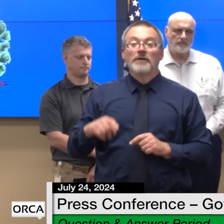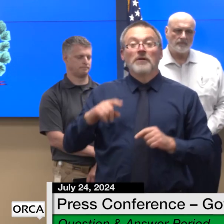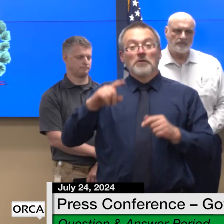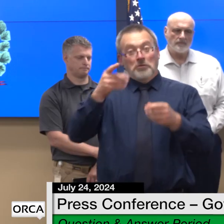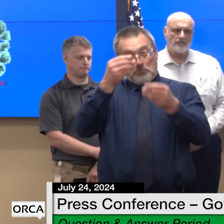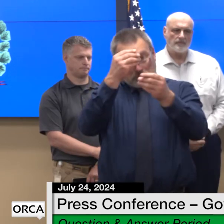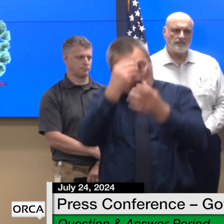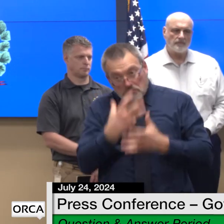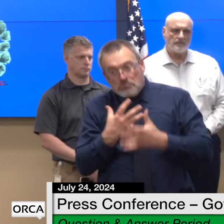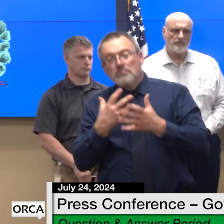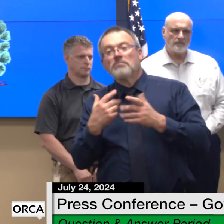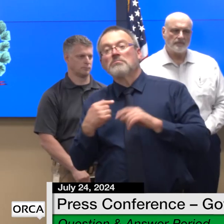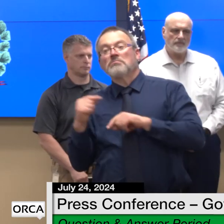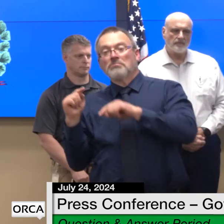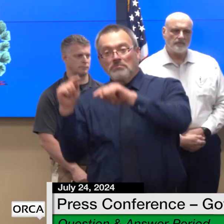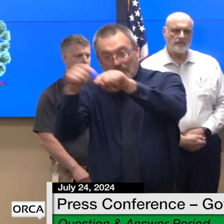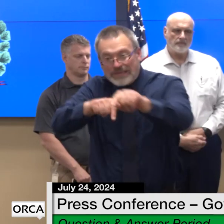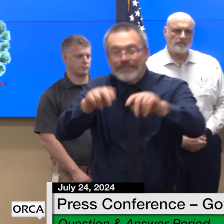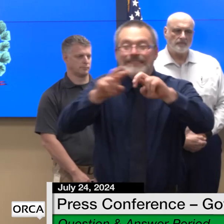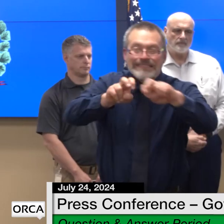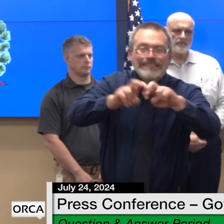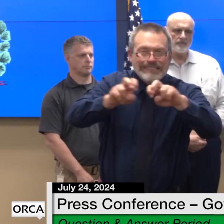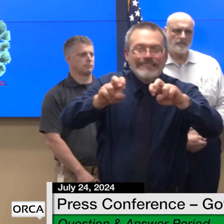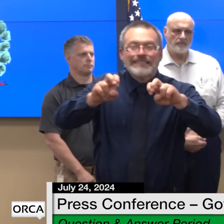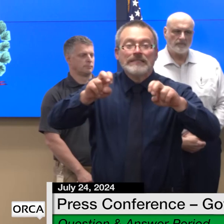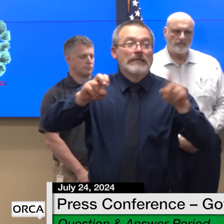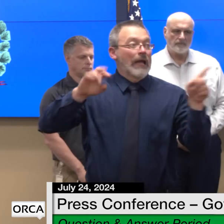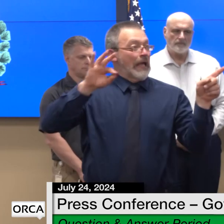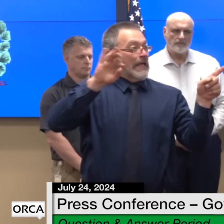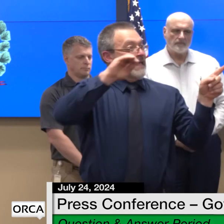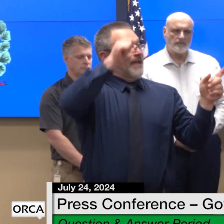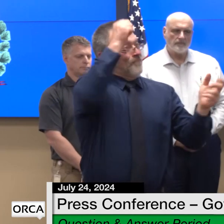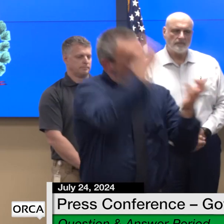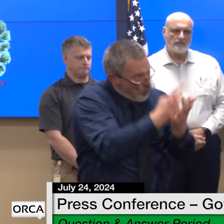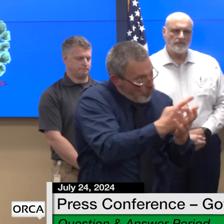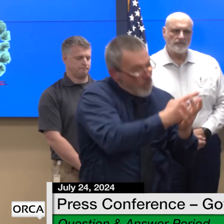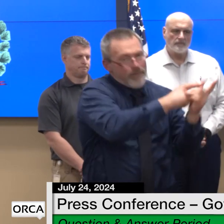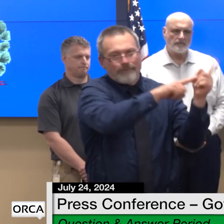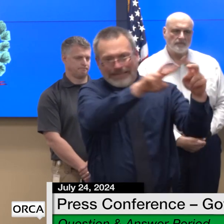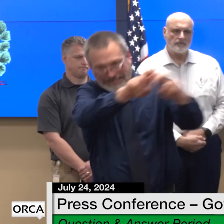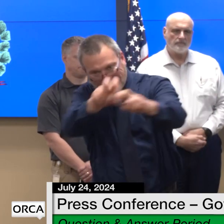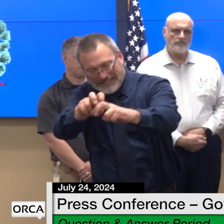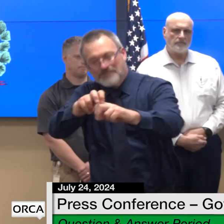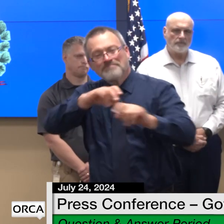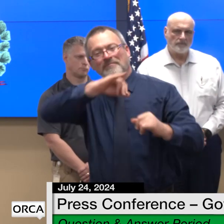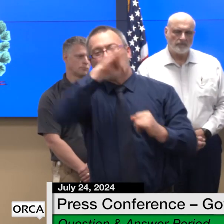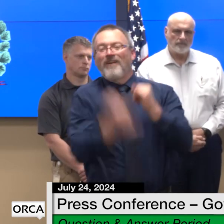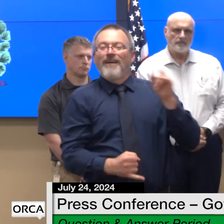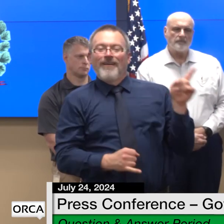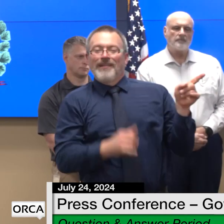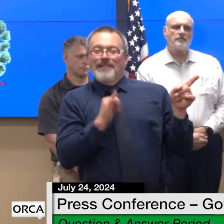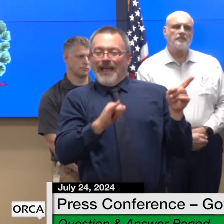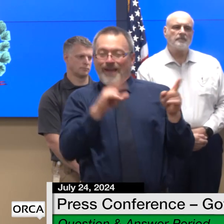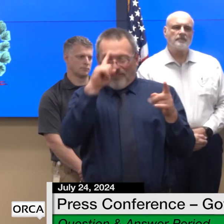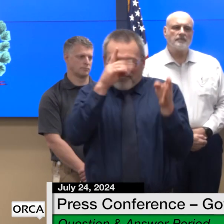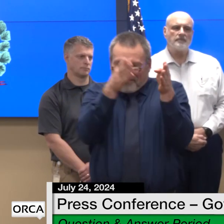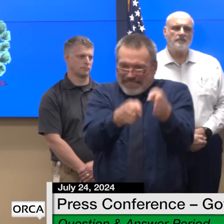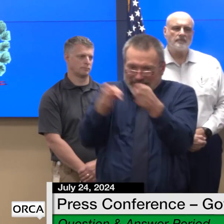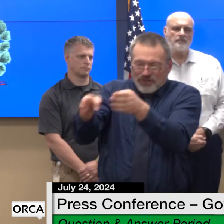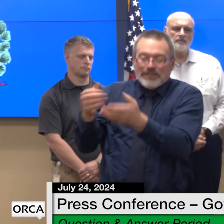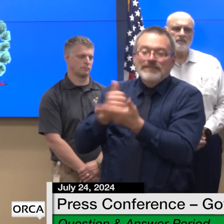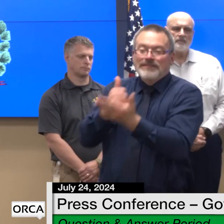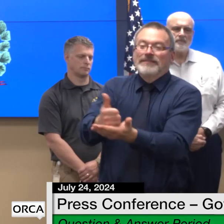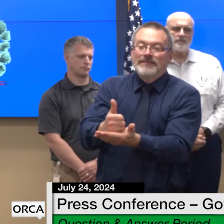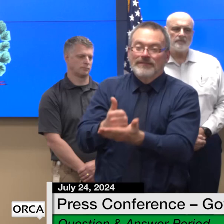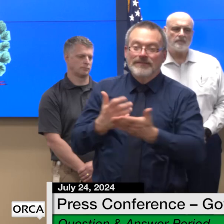property. And that would only happen if FEMA comes through with an IA declaration. So we can only relay to